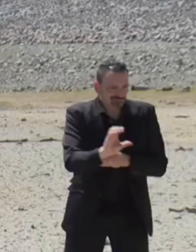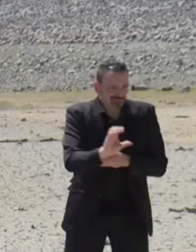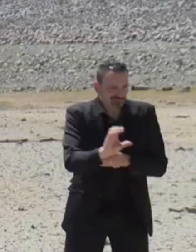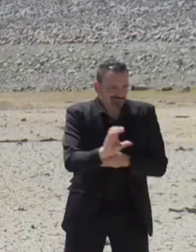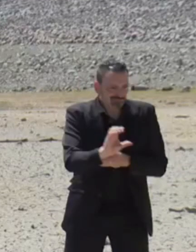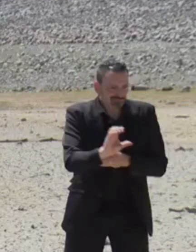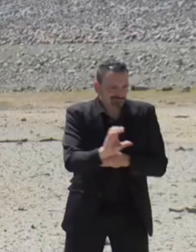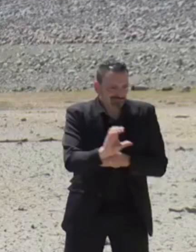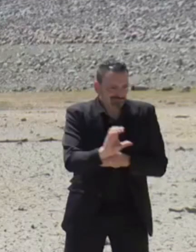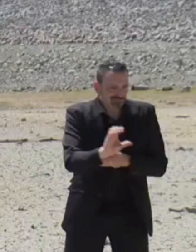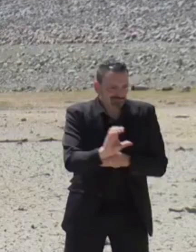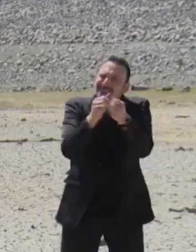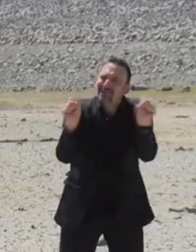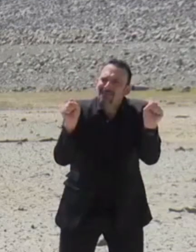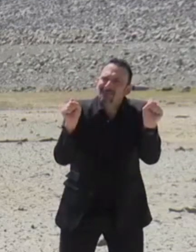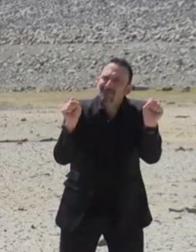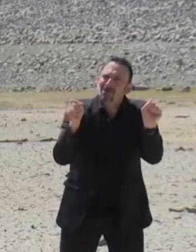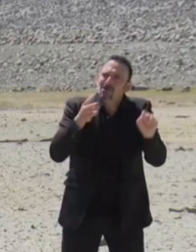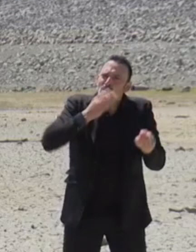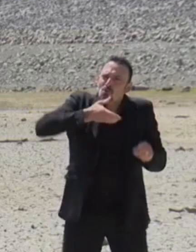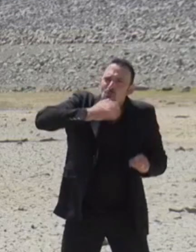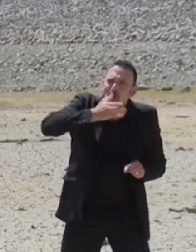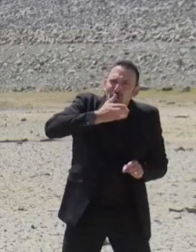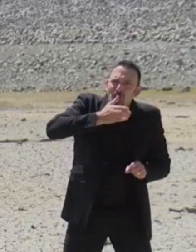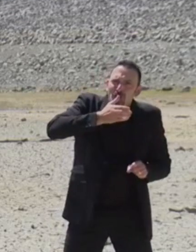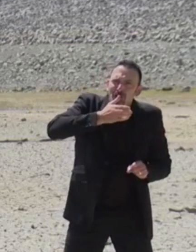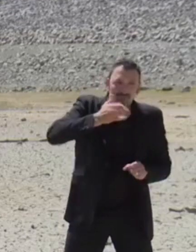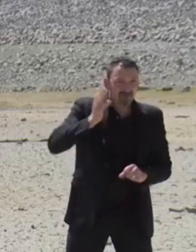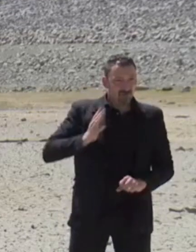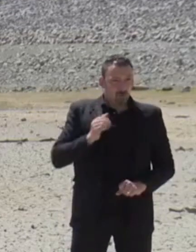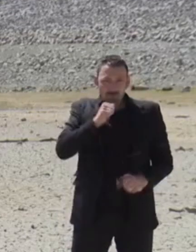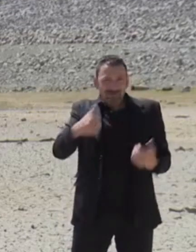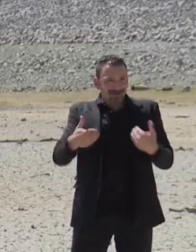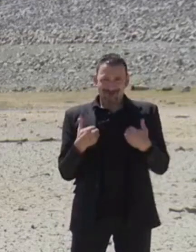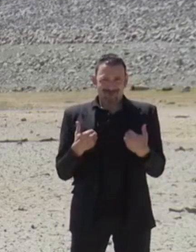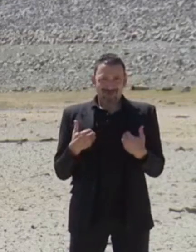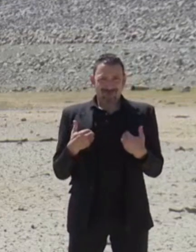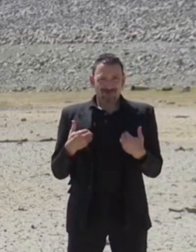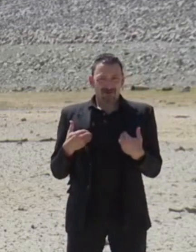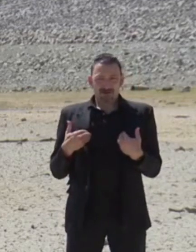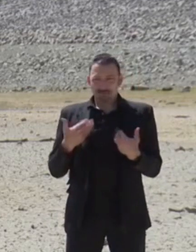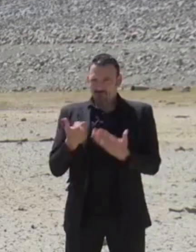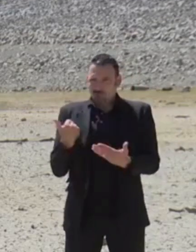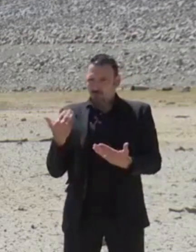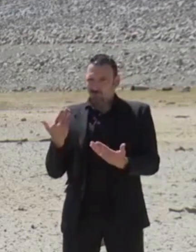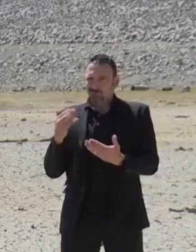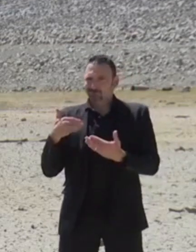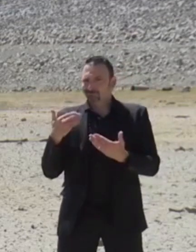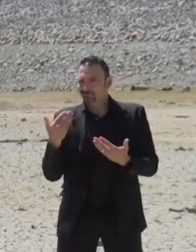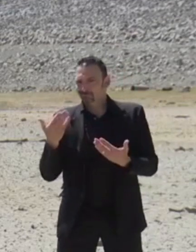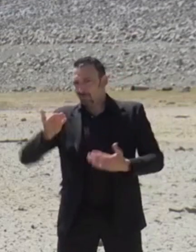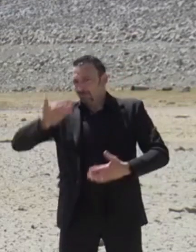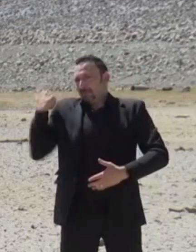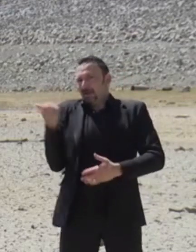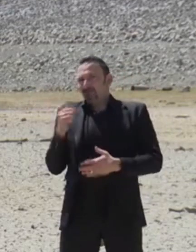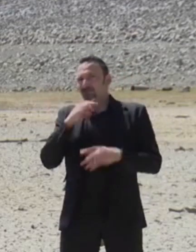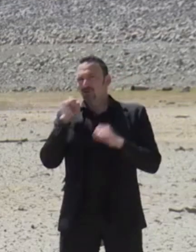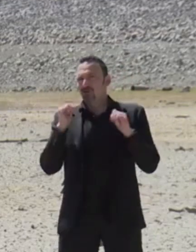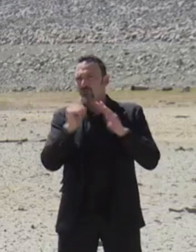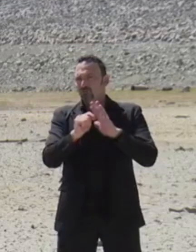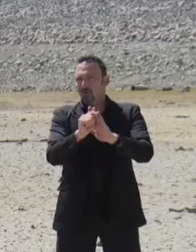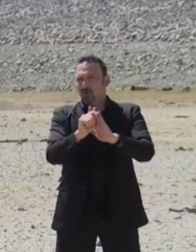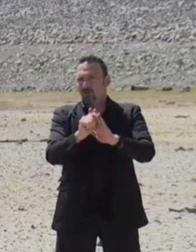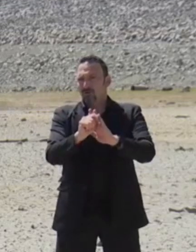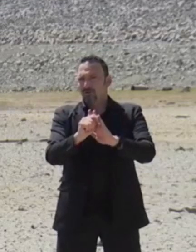down the state of California. Those are tools in the toolkit we didn't have going in the last drought. And I'll just end on this because it's